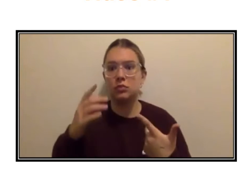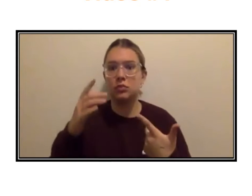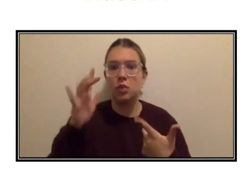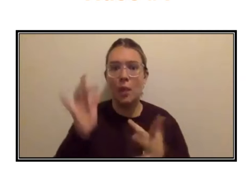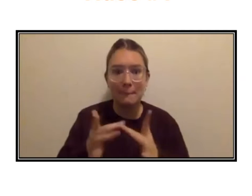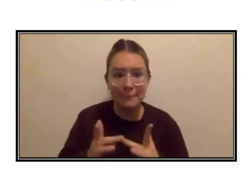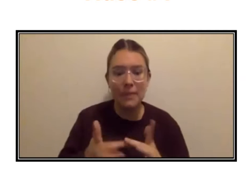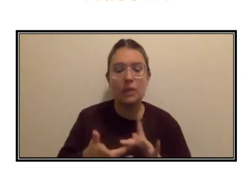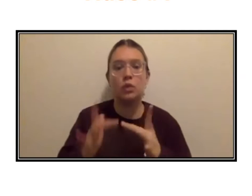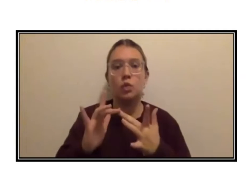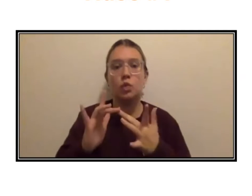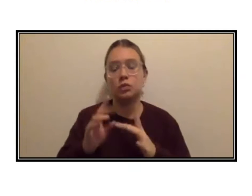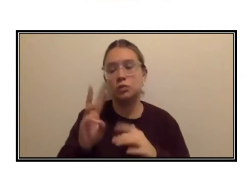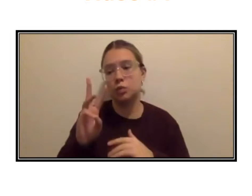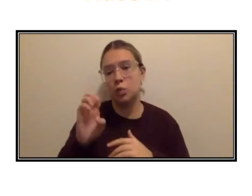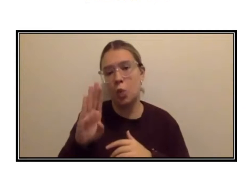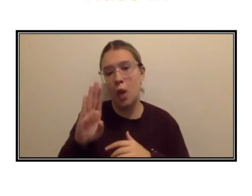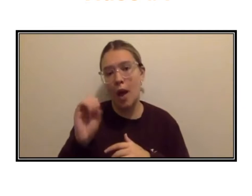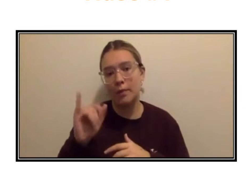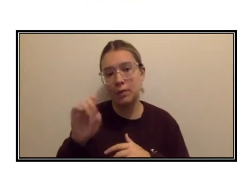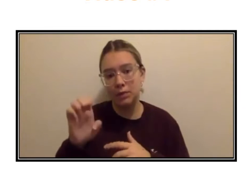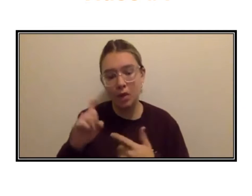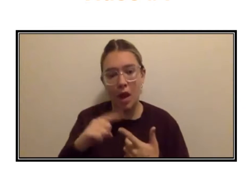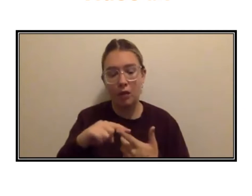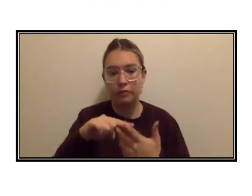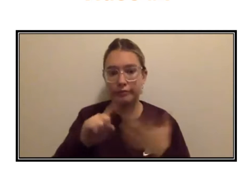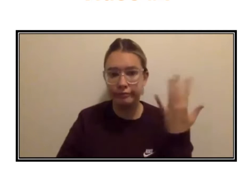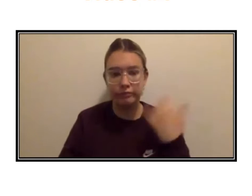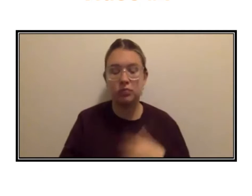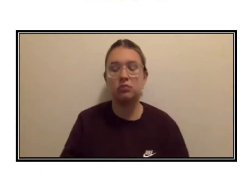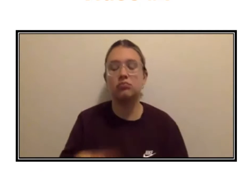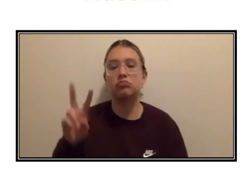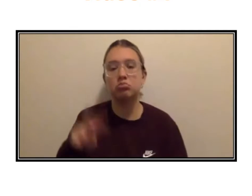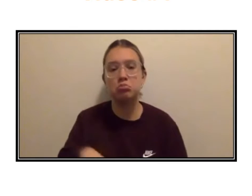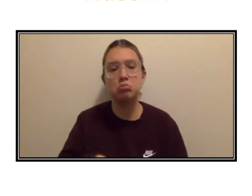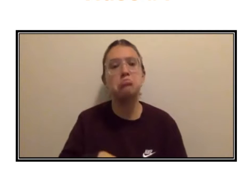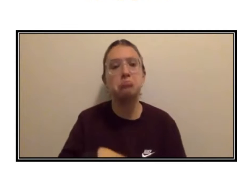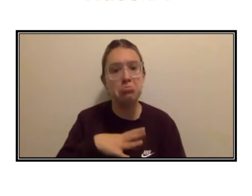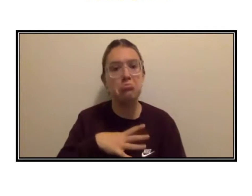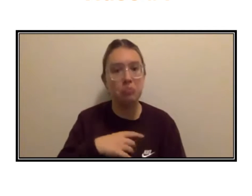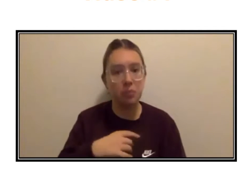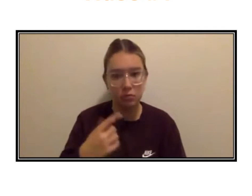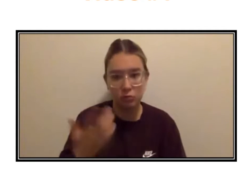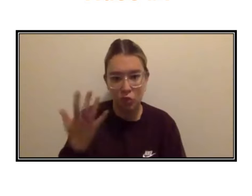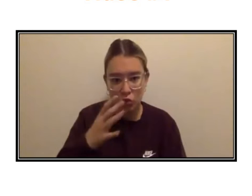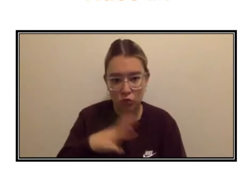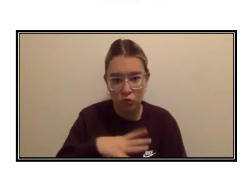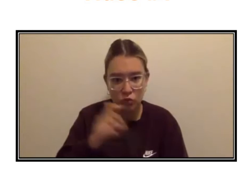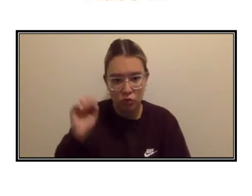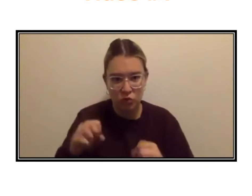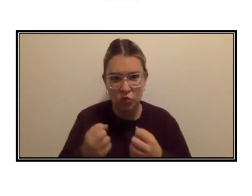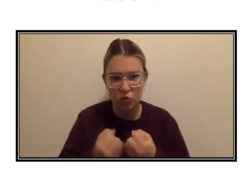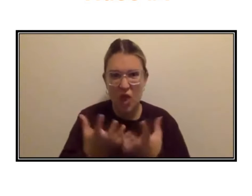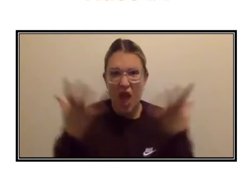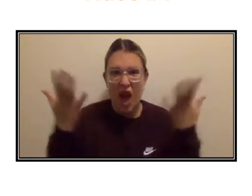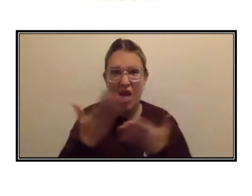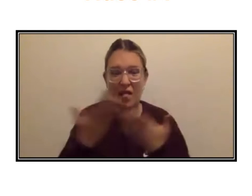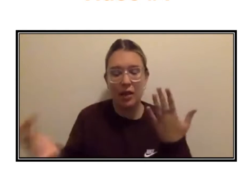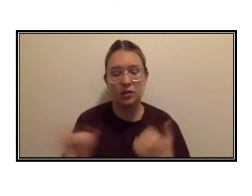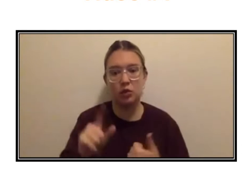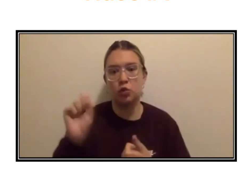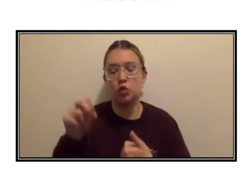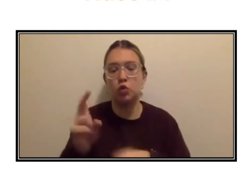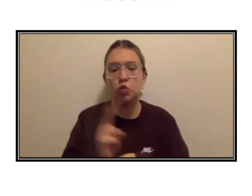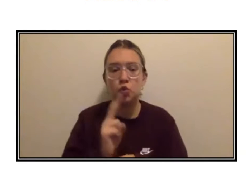And then we filmed the whole thing, and we went to the website and connected. And I